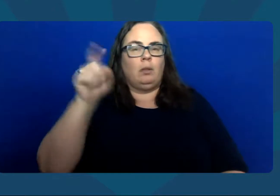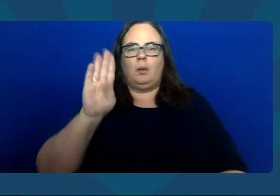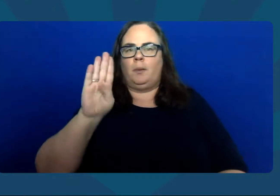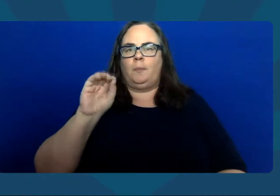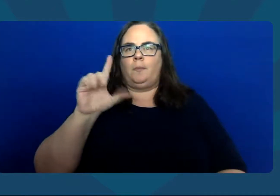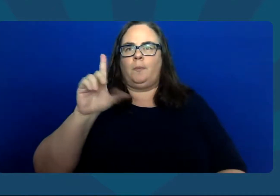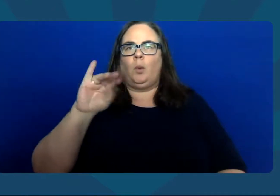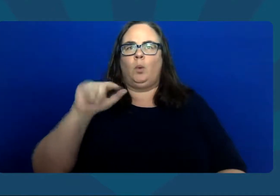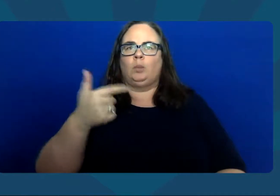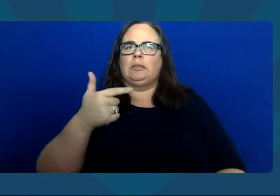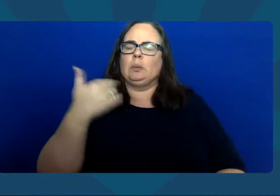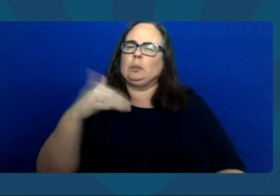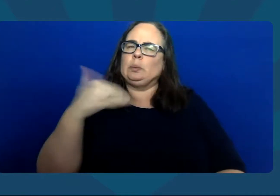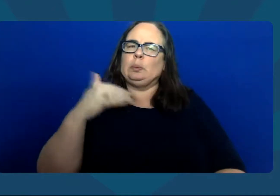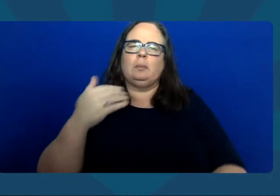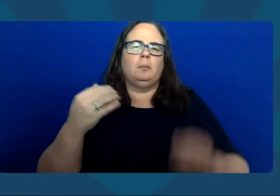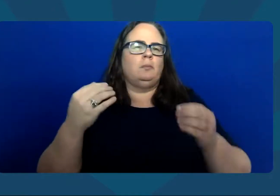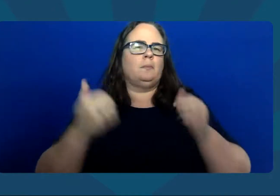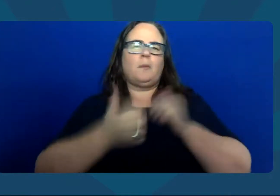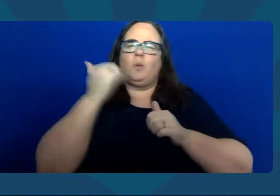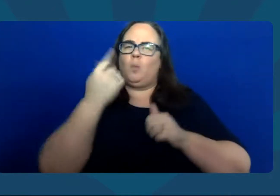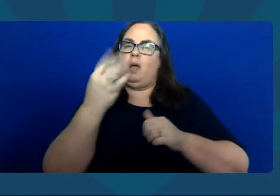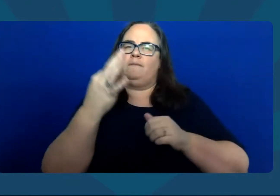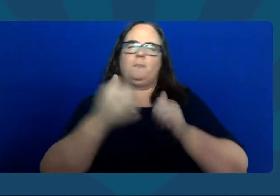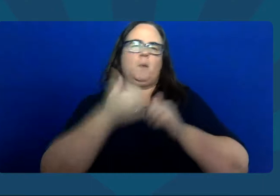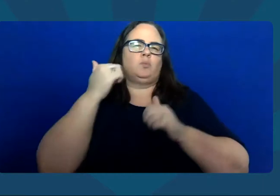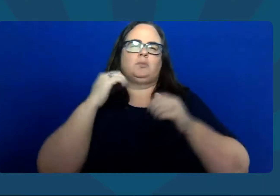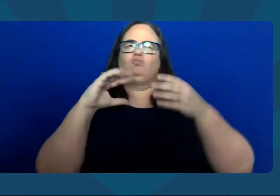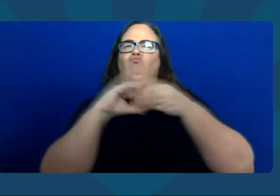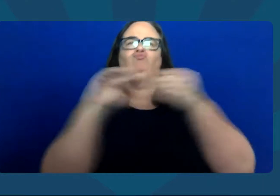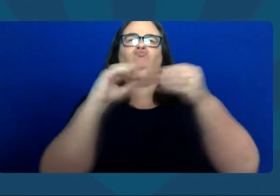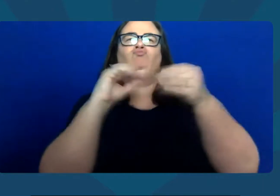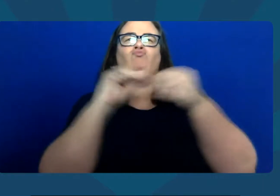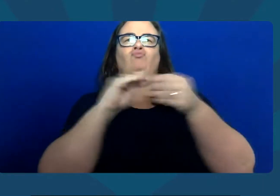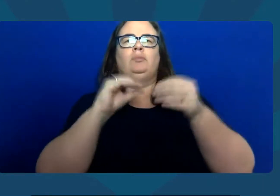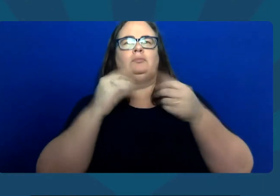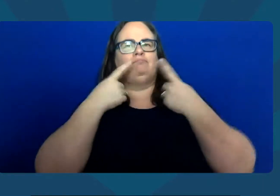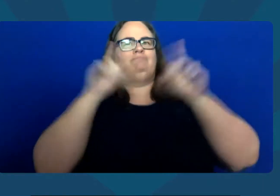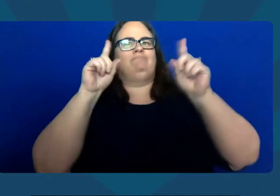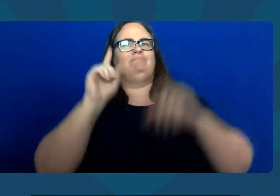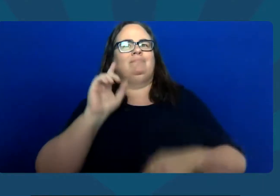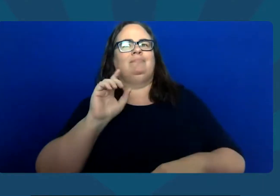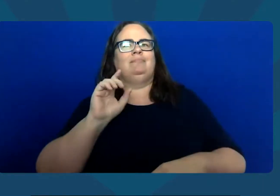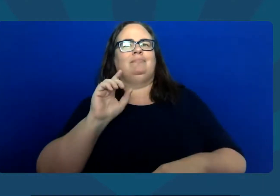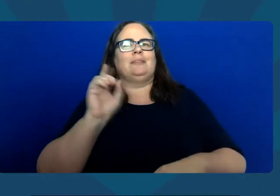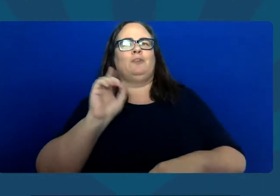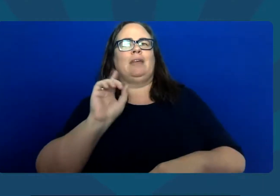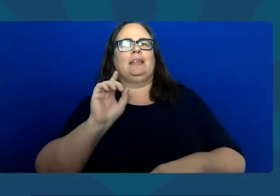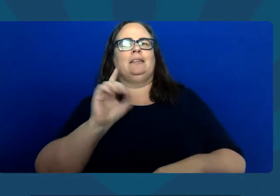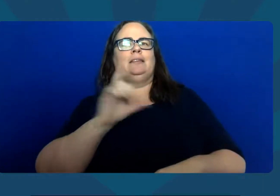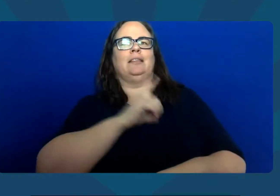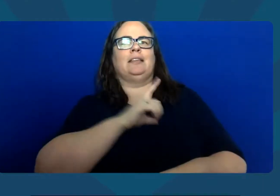At the Capitol, Boulding has been one of the most vocal and successful